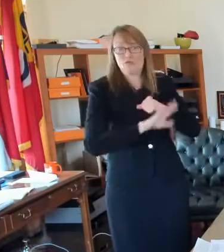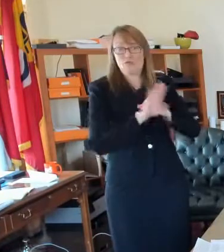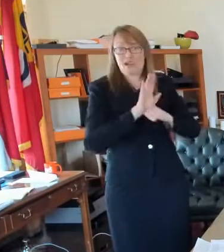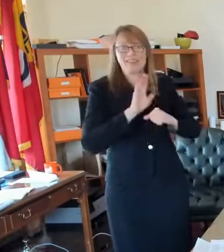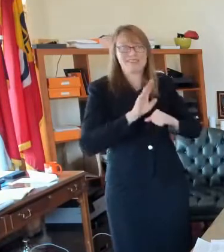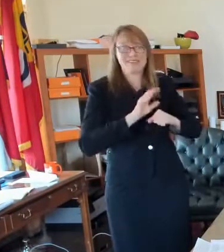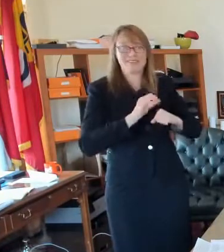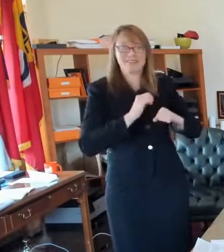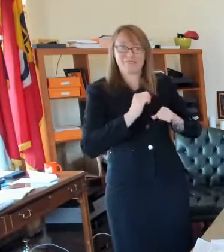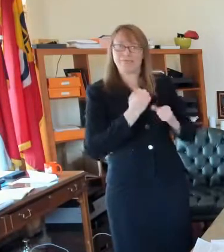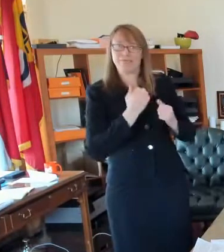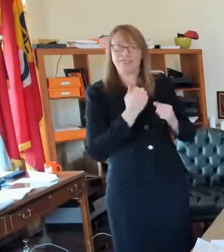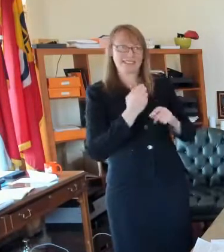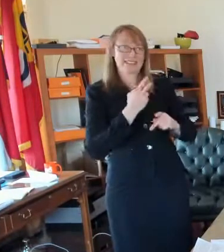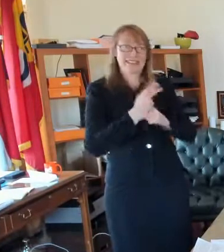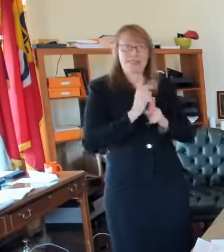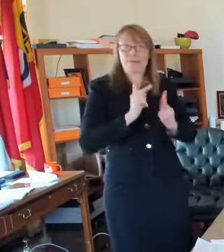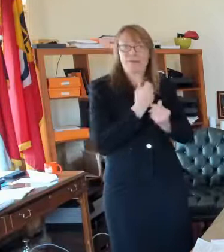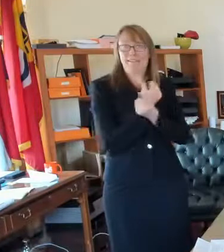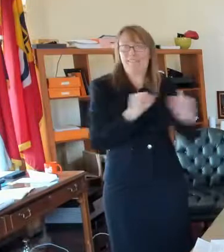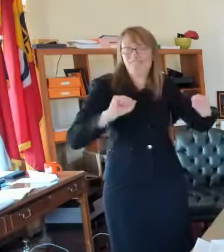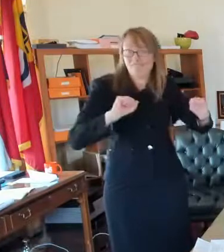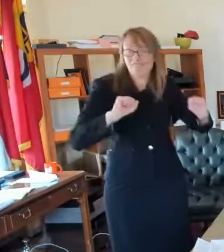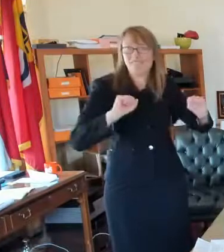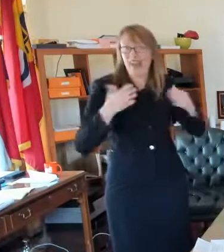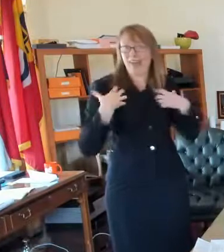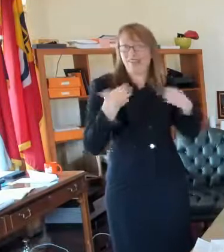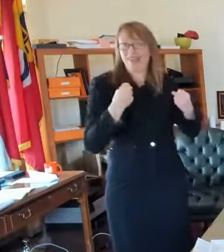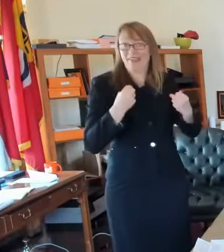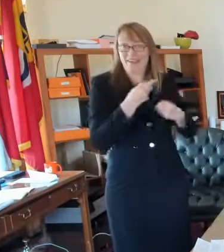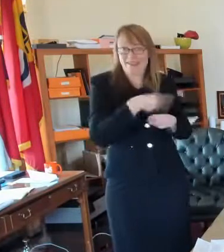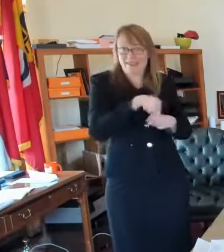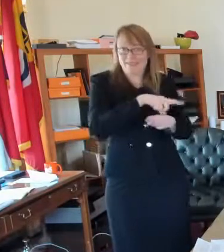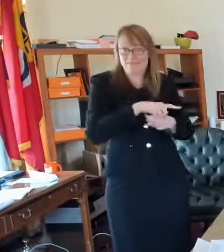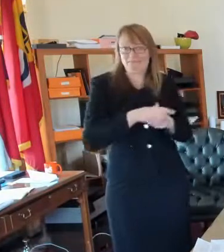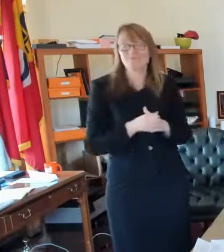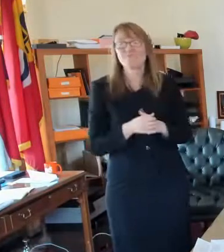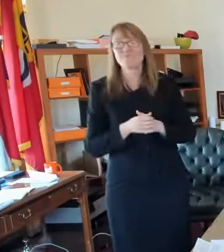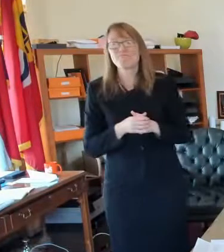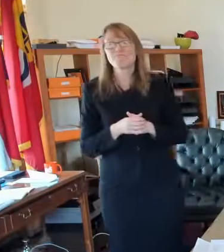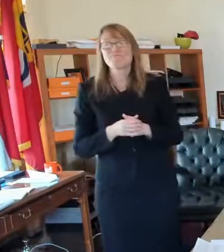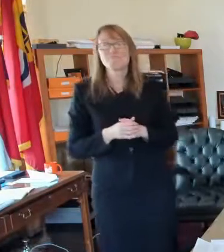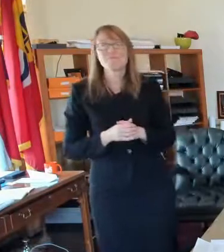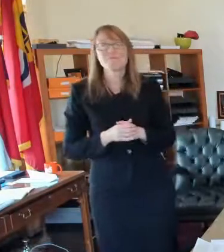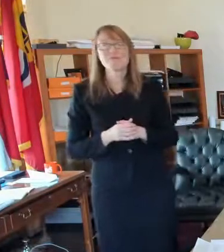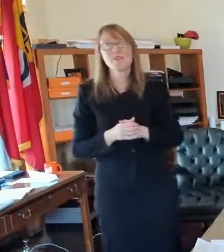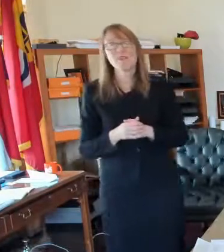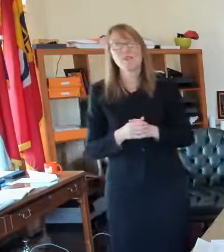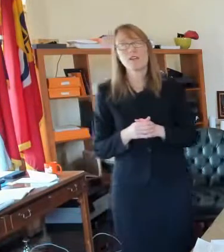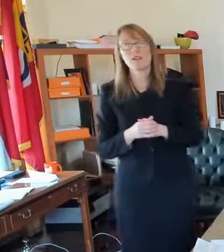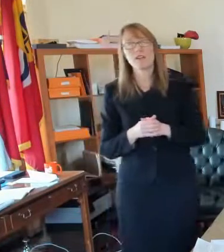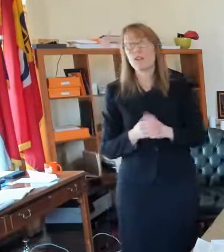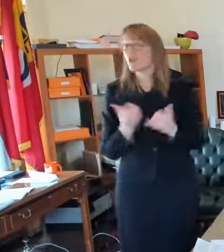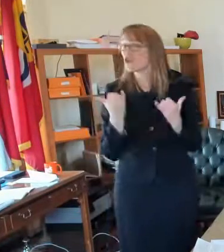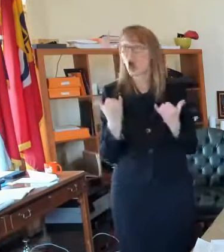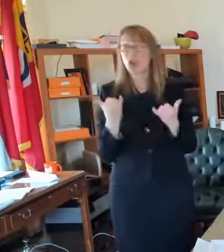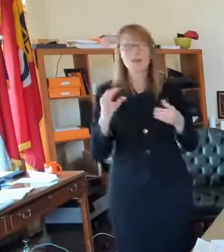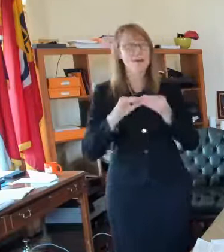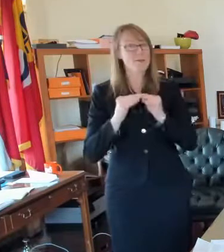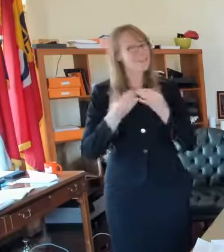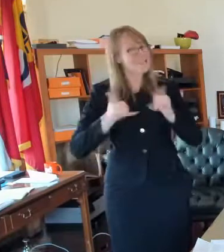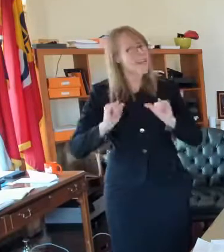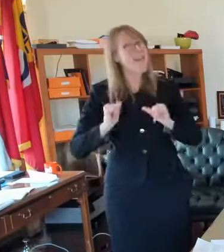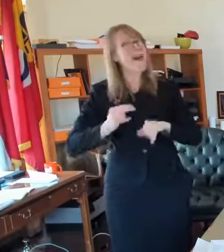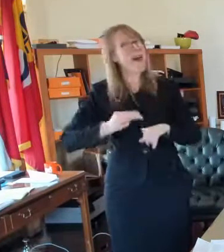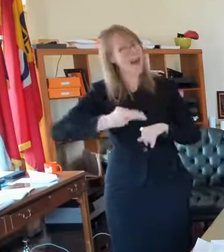this point, with the numbers as high as they are, which even though they're going down a tad, they're still extremely high, and